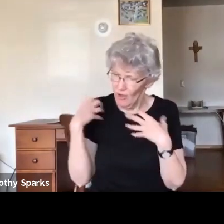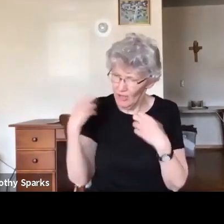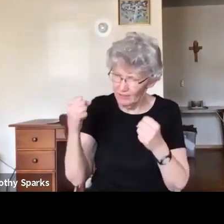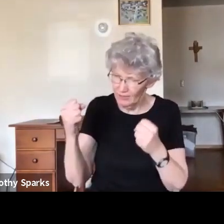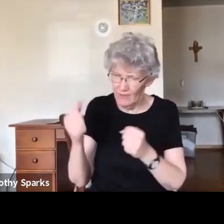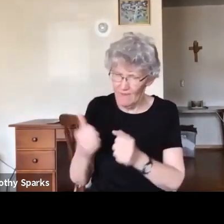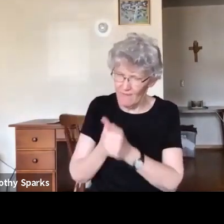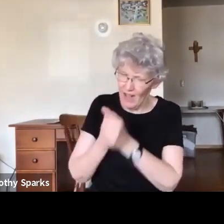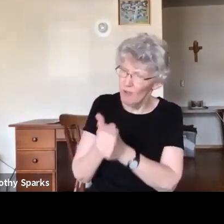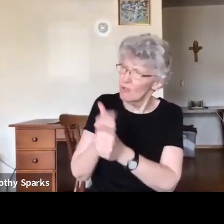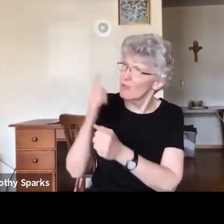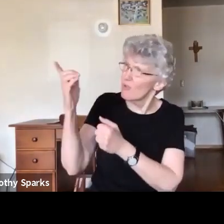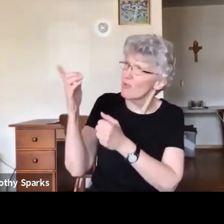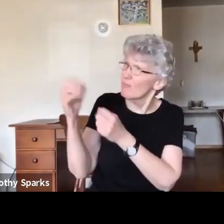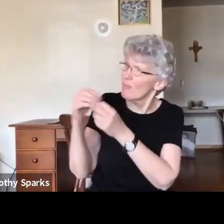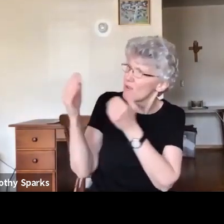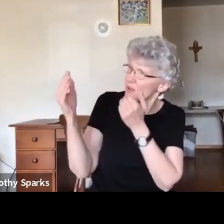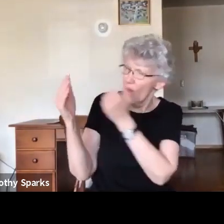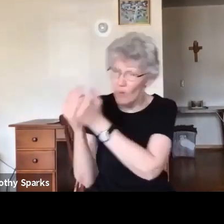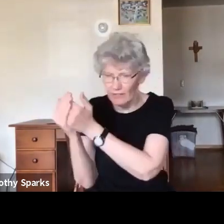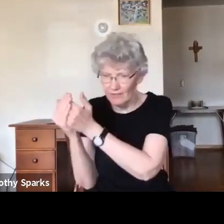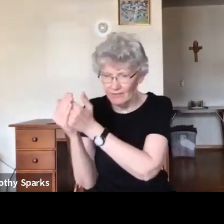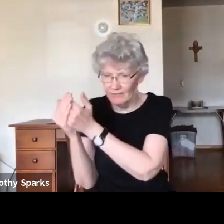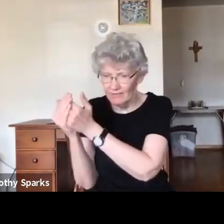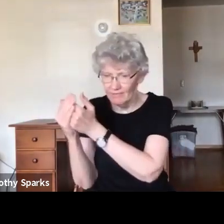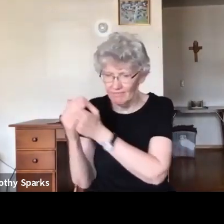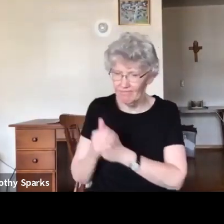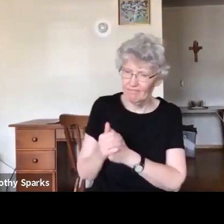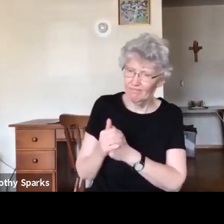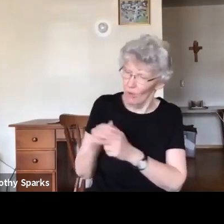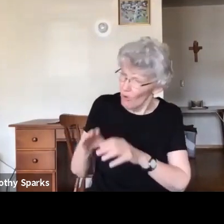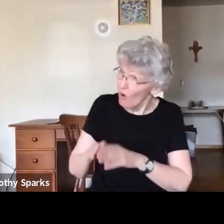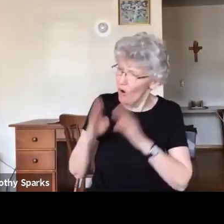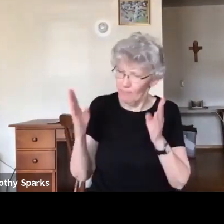to follow you more closely.